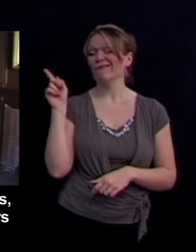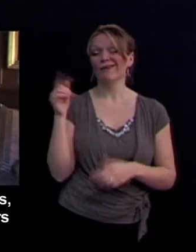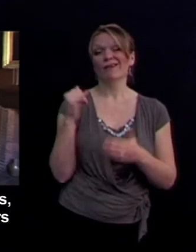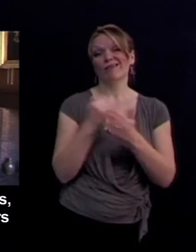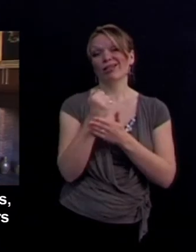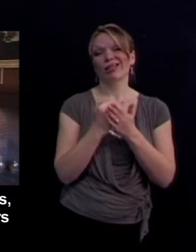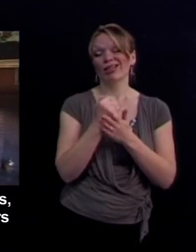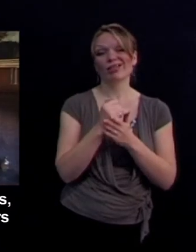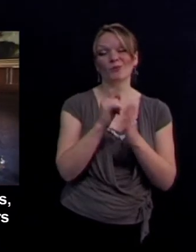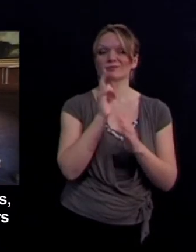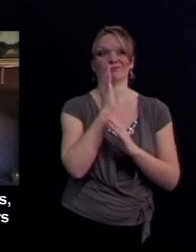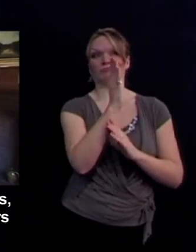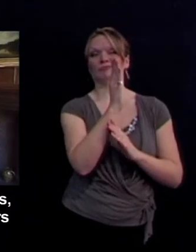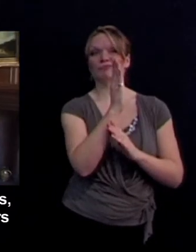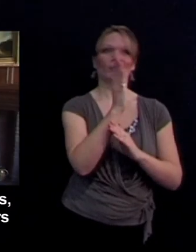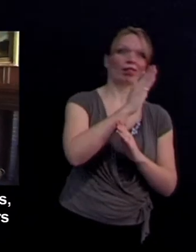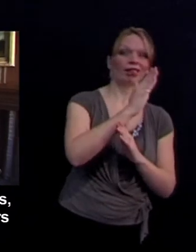timekeepers.